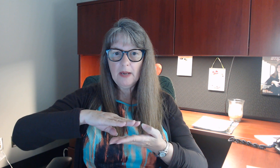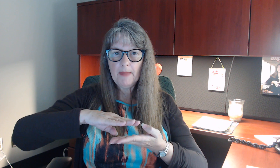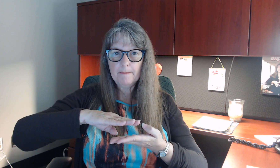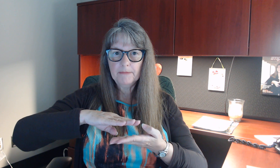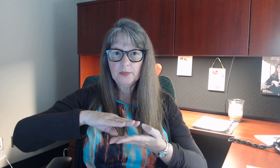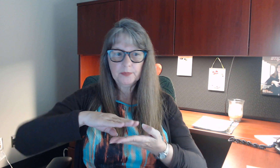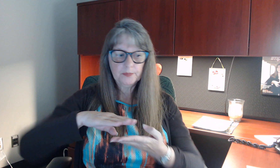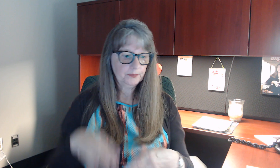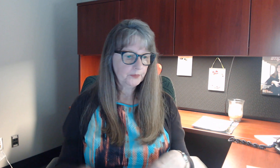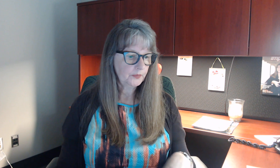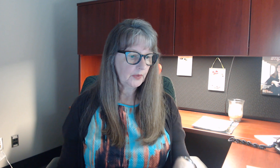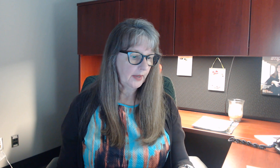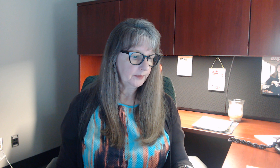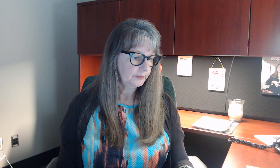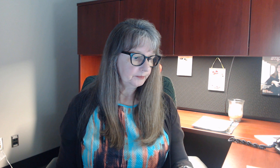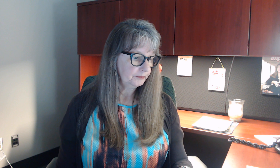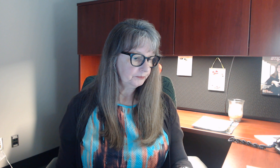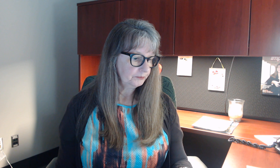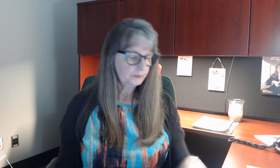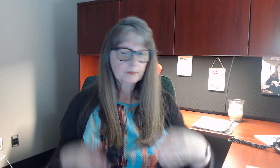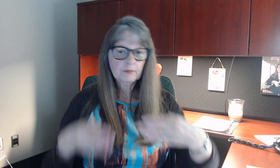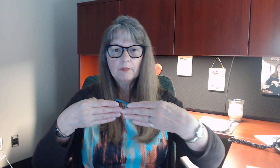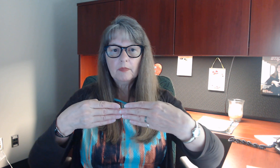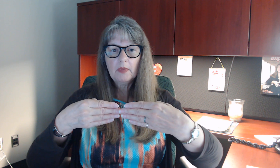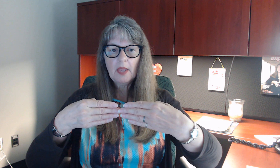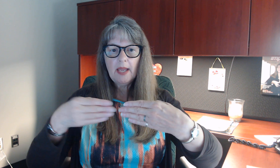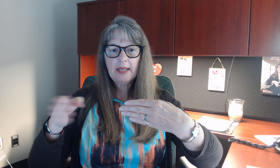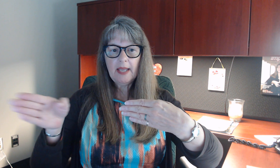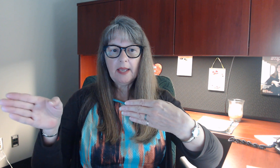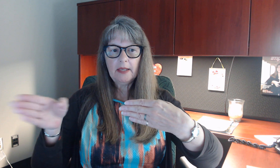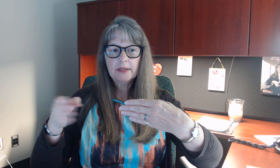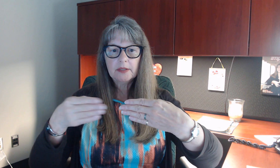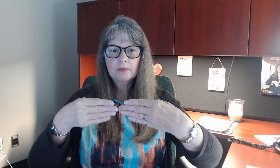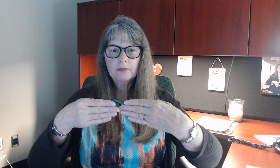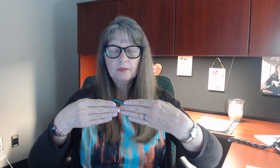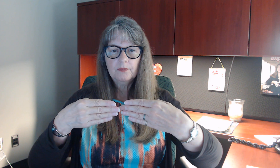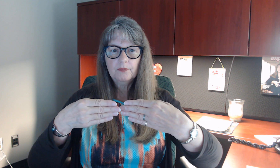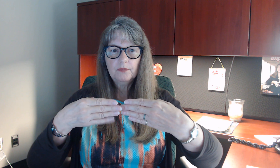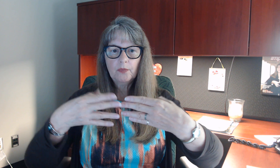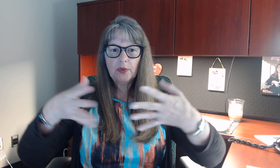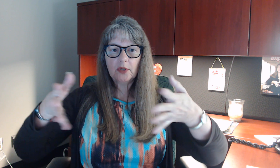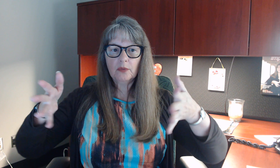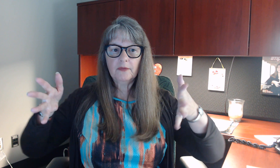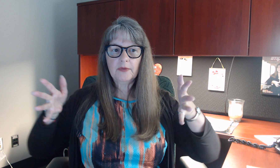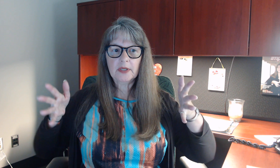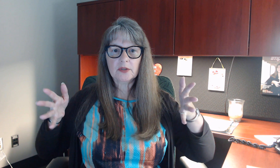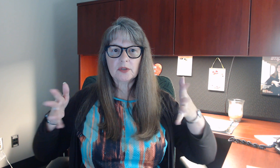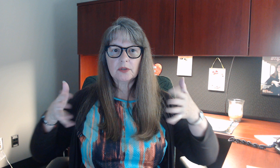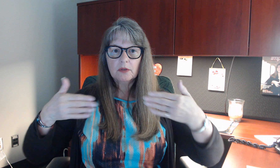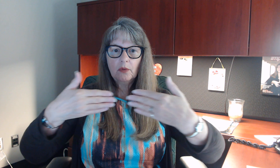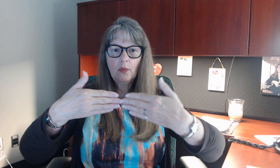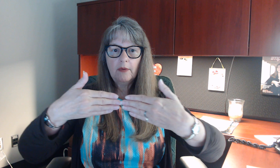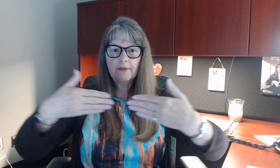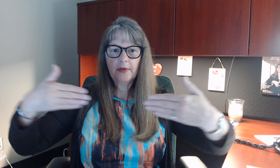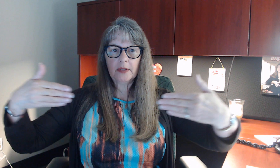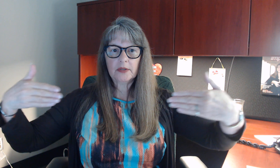minimum. Okay. A gate, or you can do a fence, or